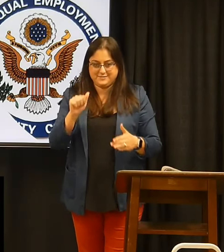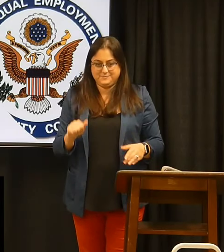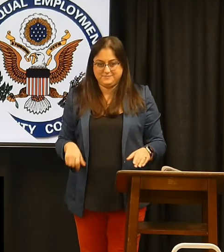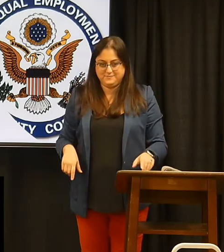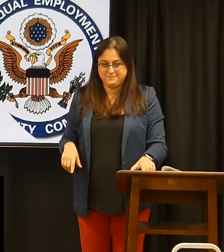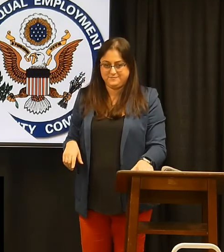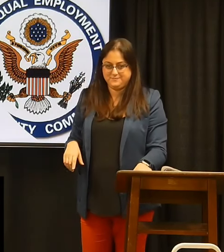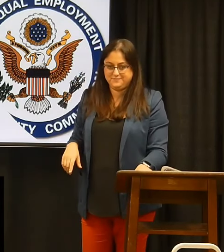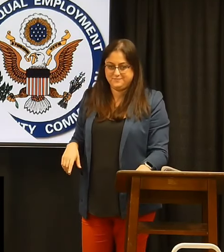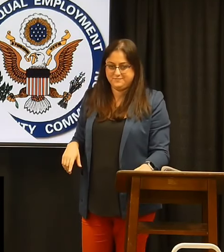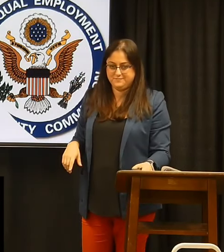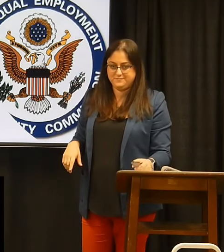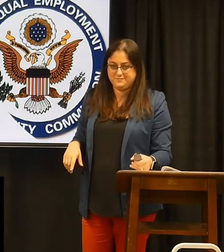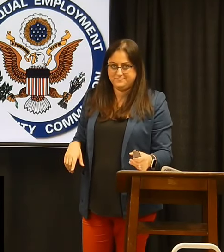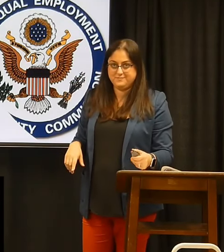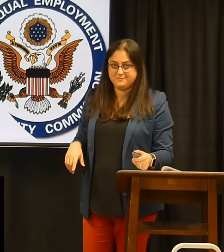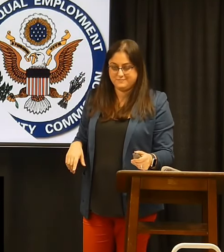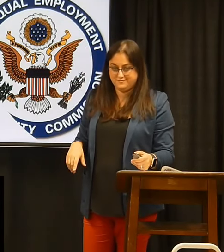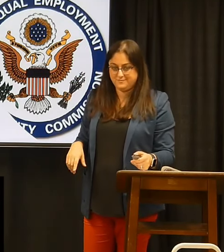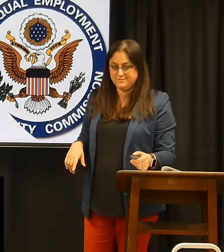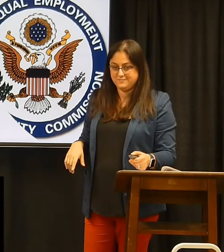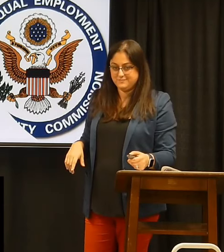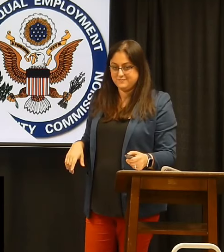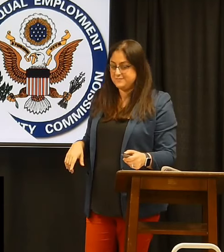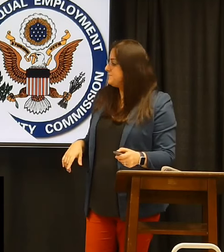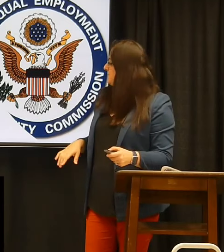to cause that discrimination, to change that in that workplace.